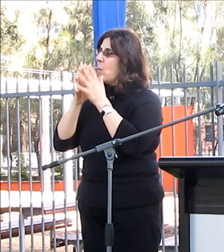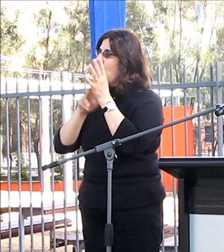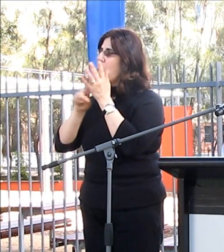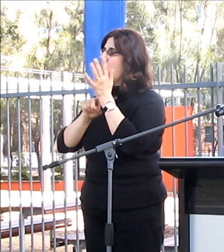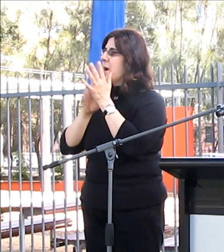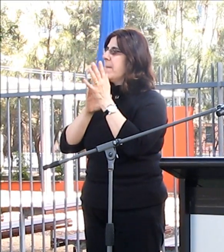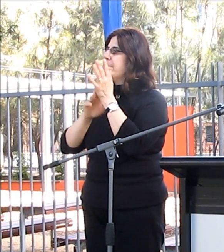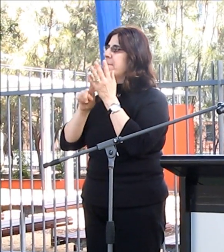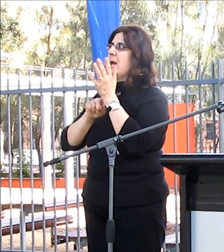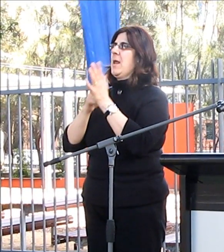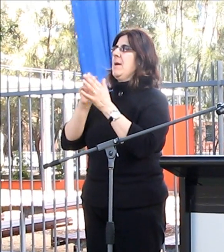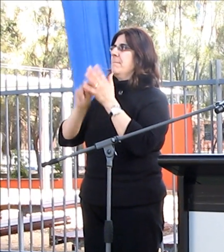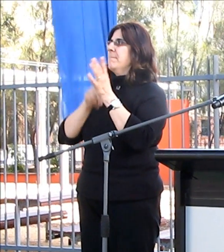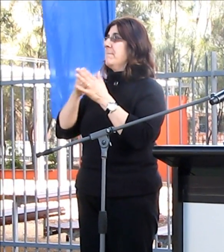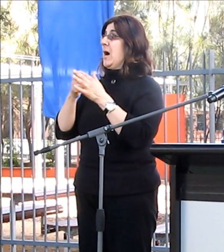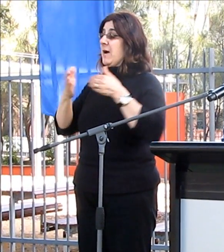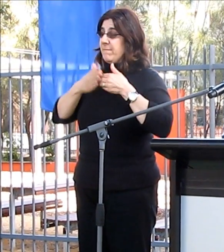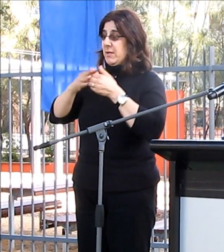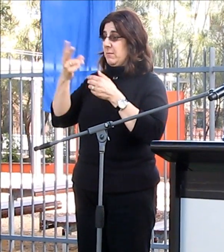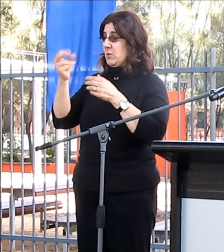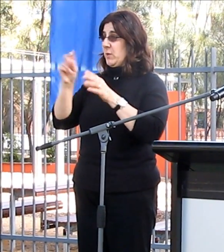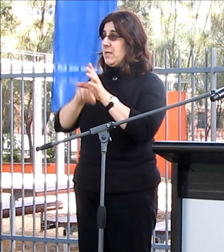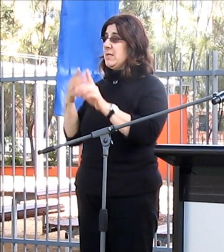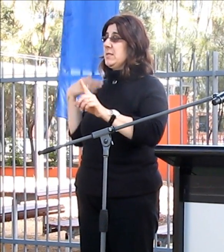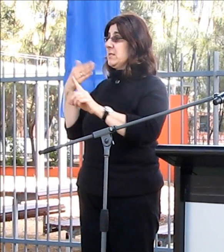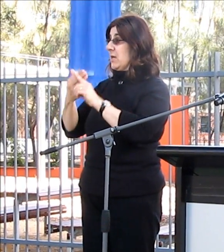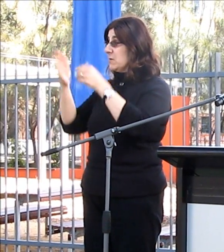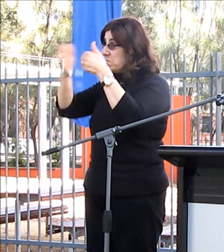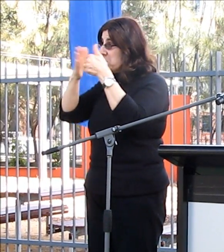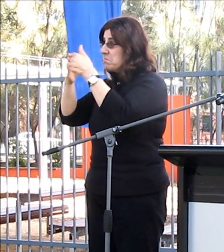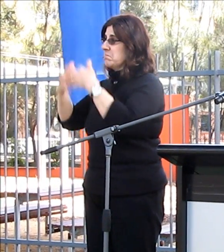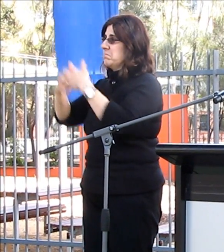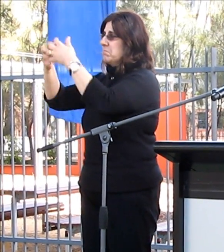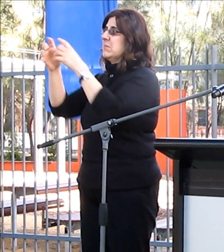years ago, and so we've just finished work there too. And